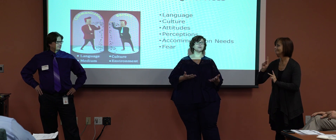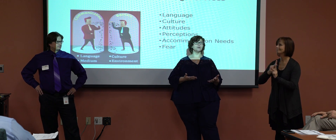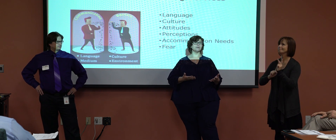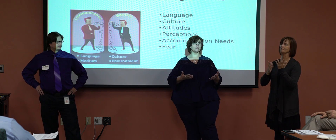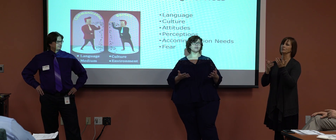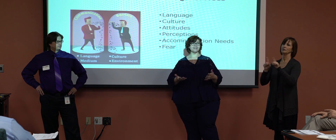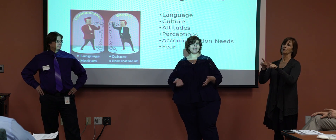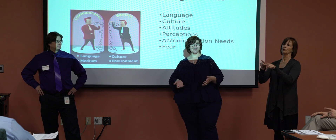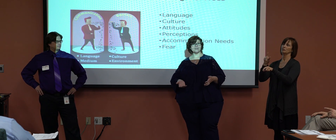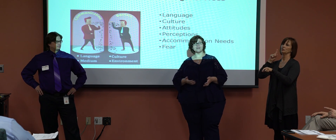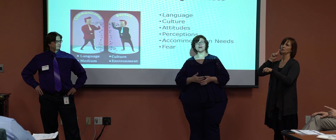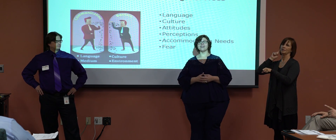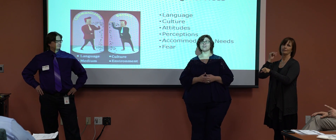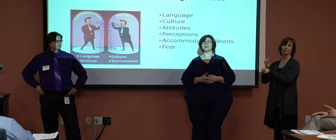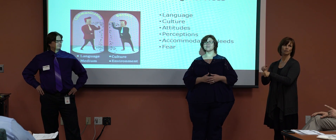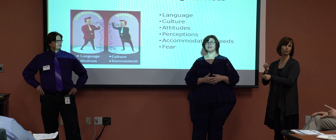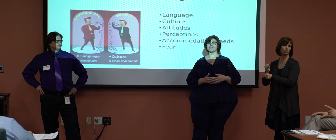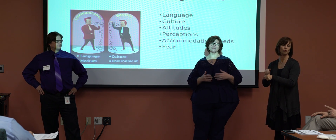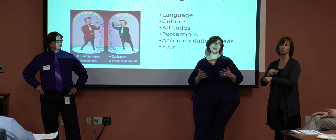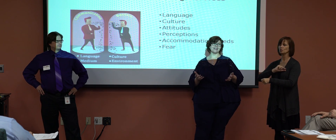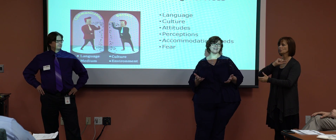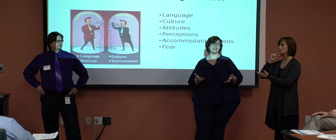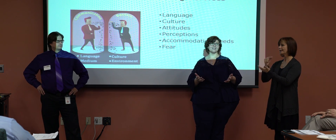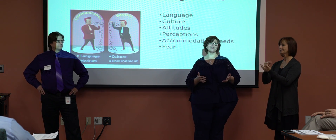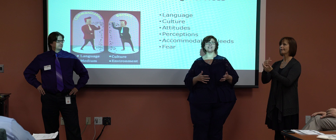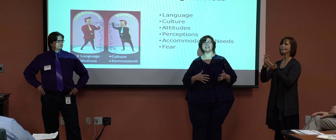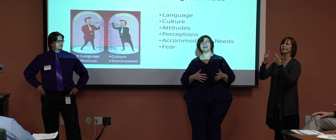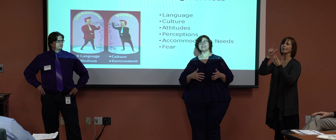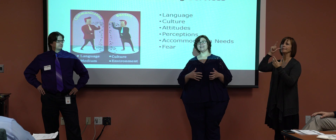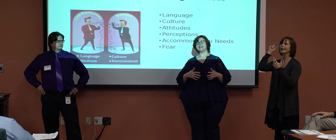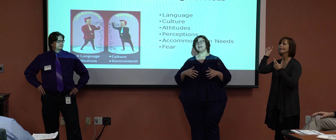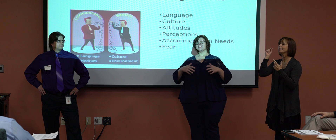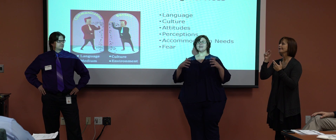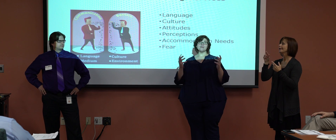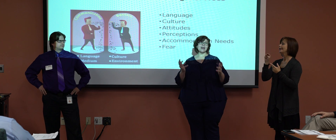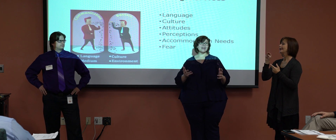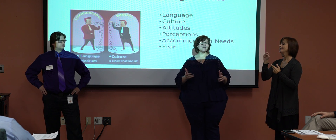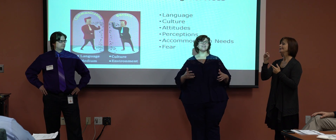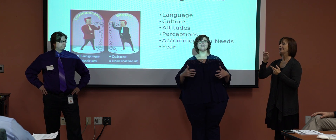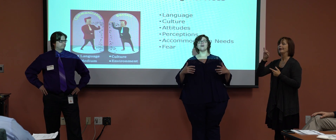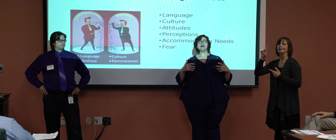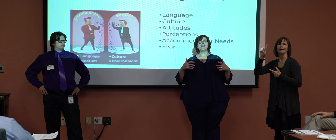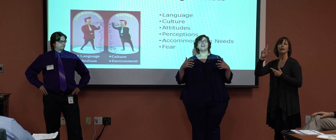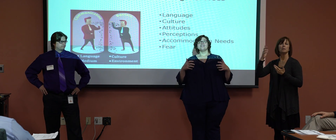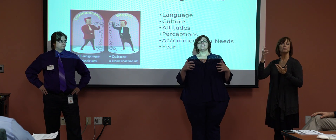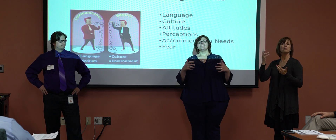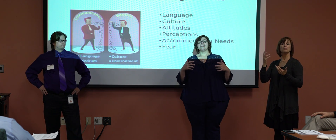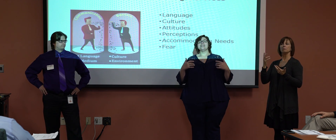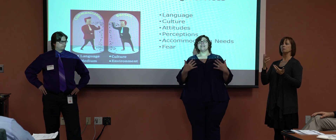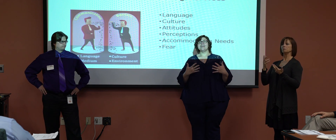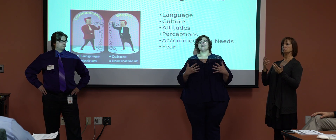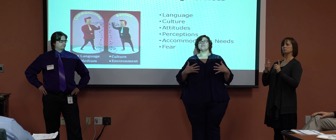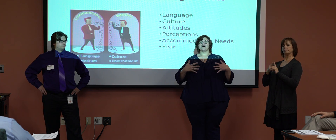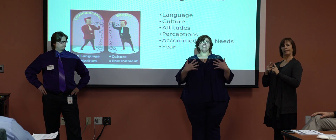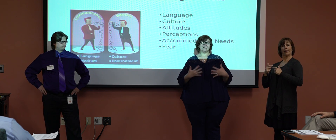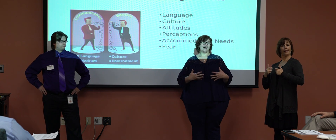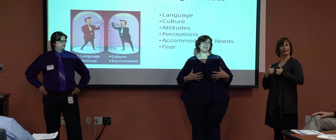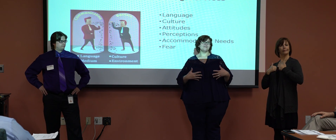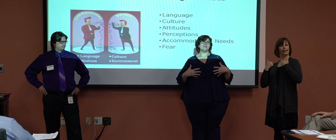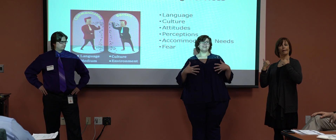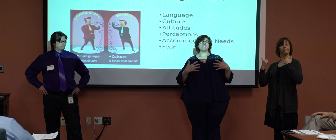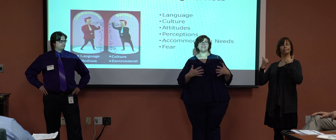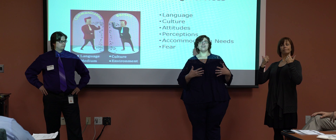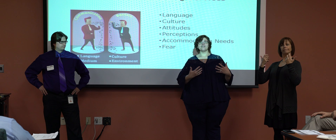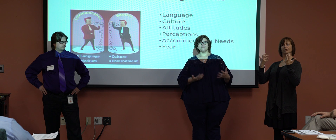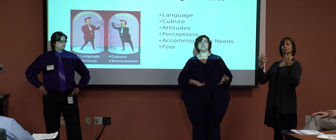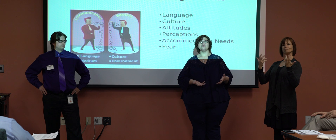to a school for the deaf. They may have graduated from Gallaudet or NTID. They may, they live a